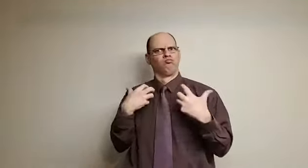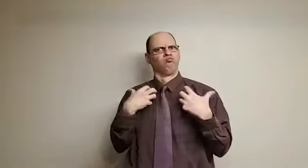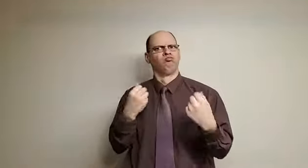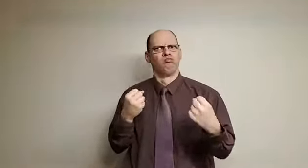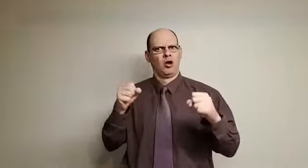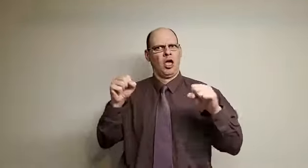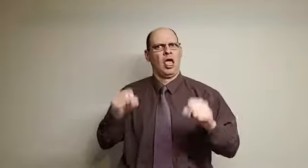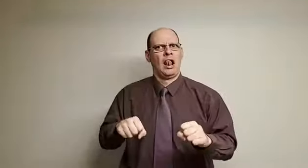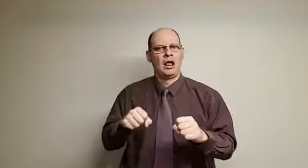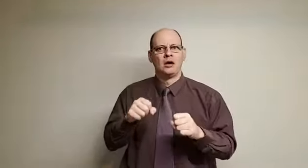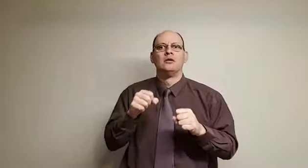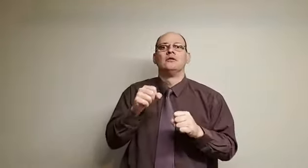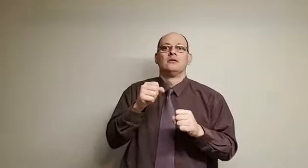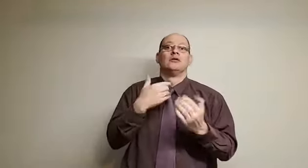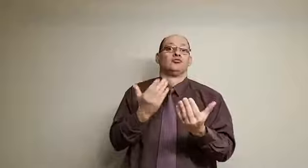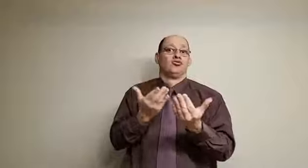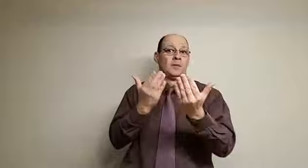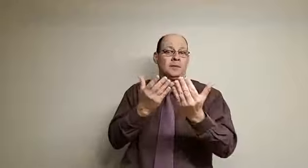specifically fast a specific food or something